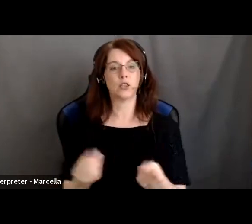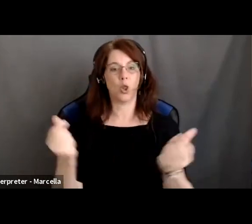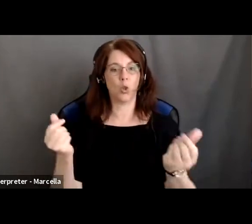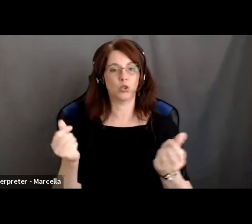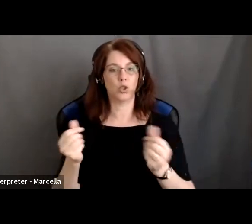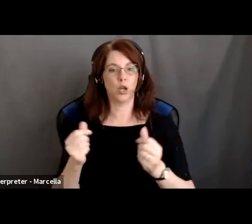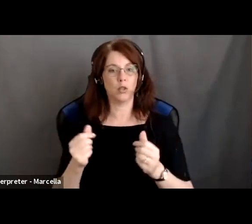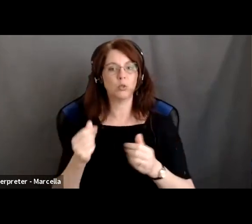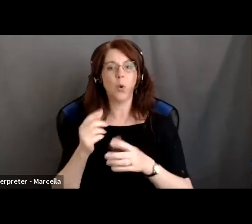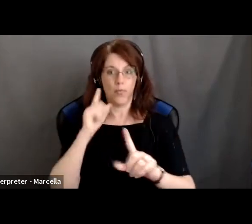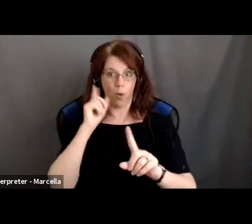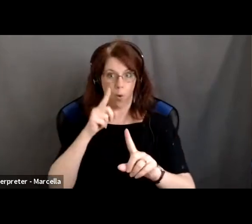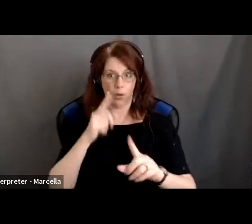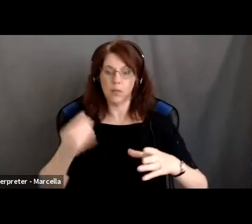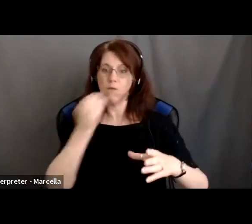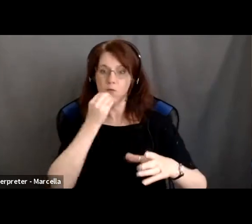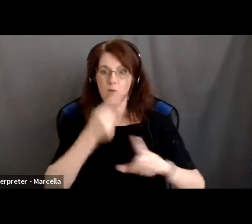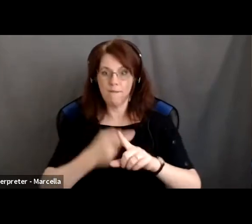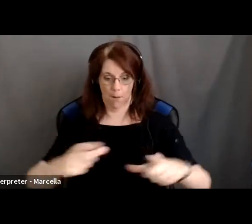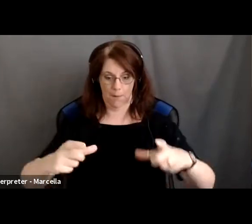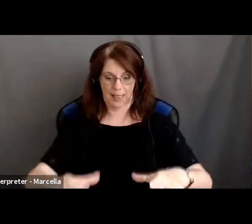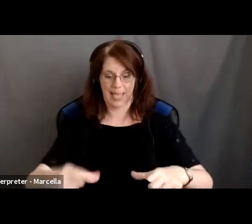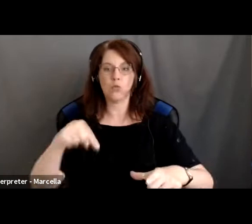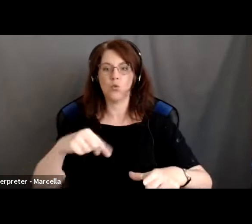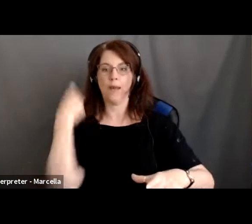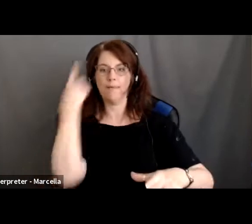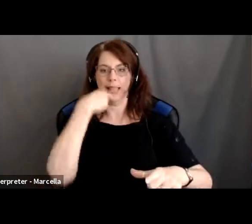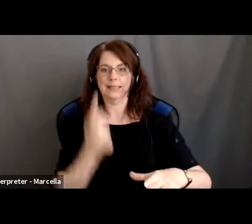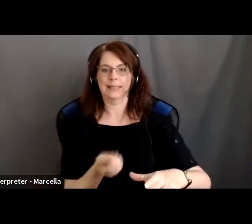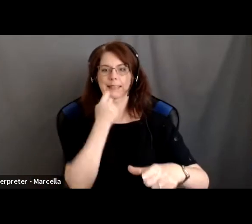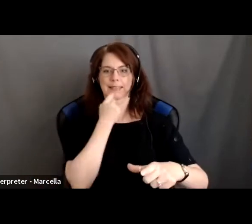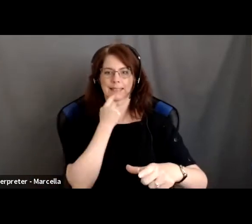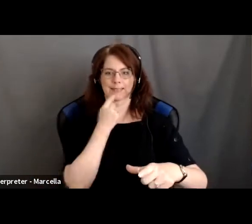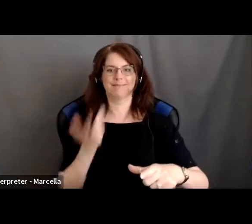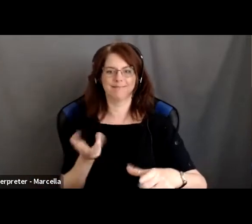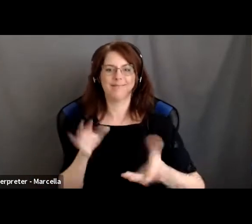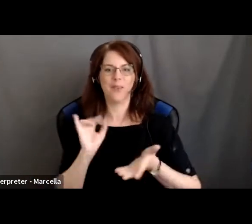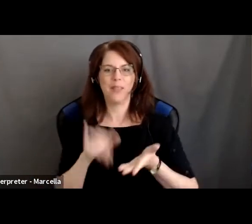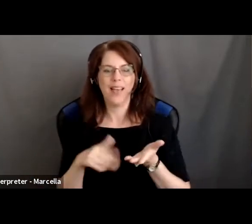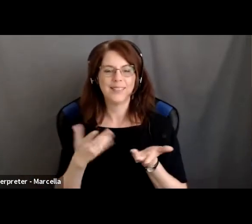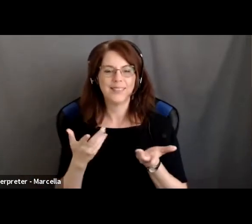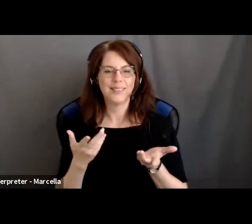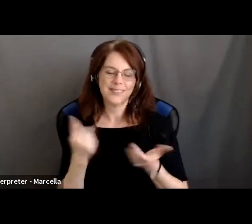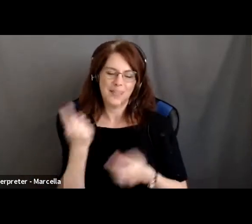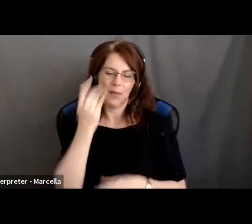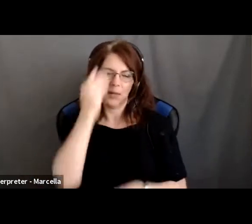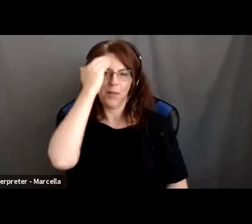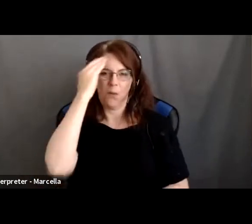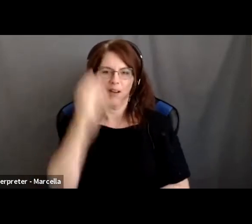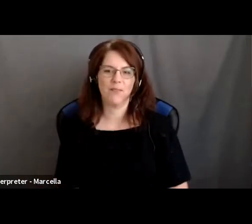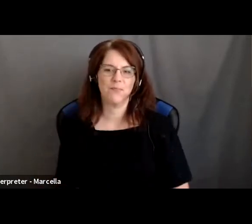get the food again from your plate to your face. So that is just something to be aware